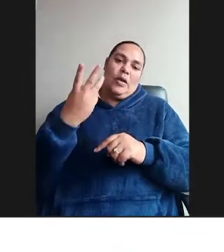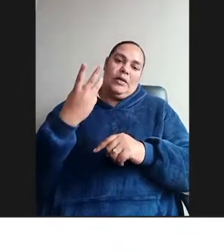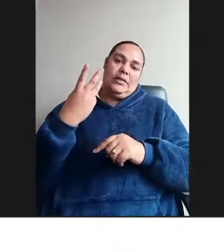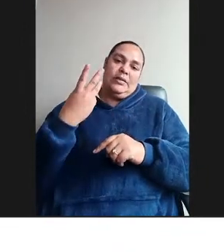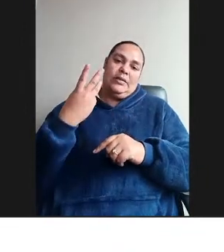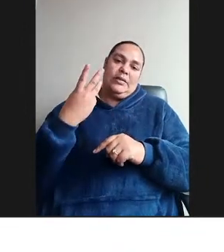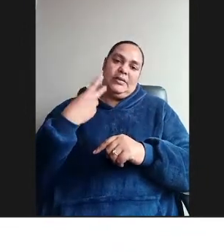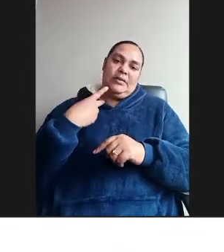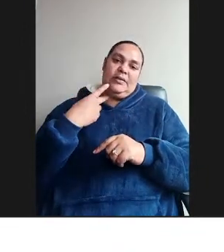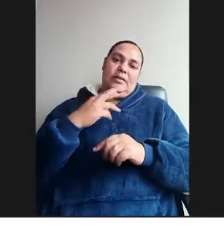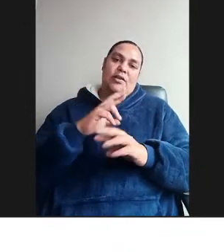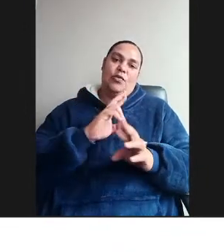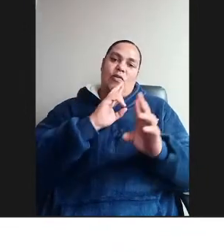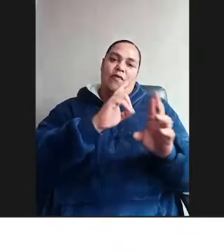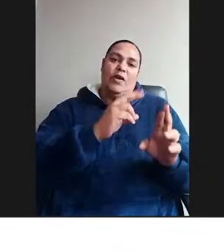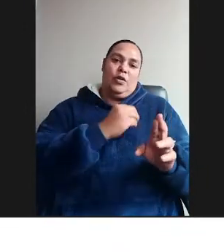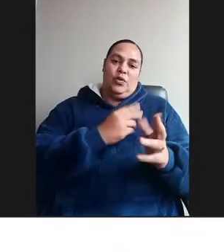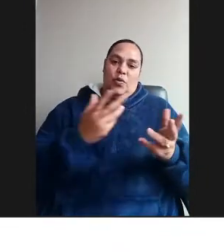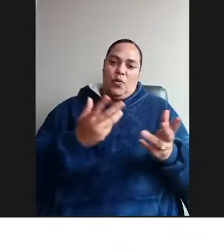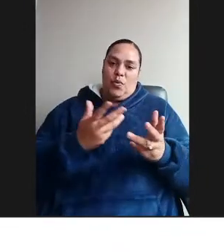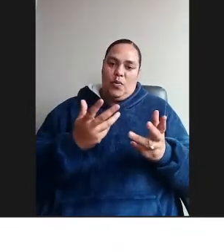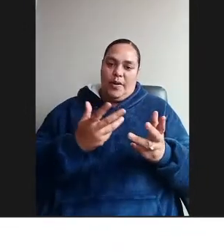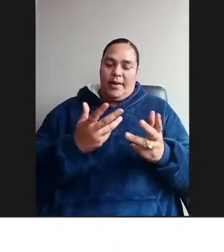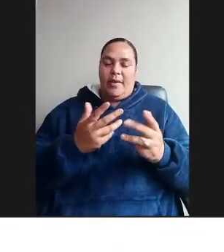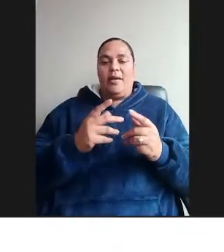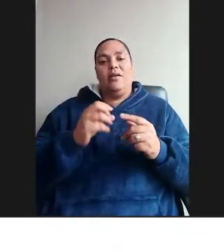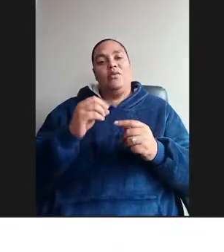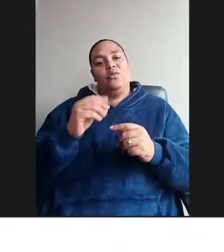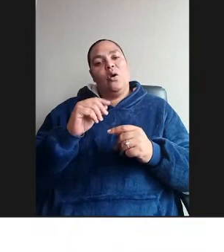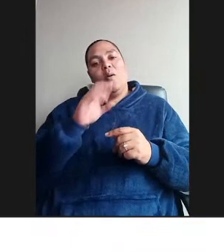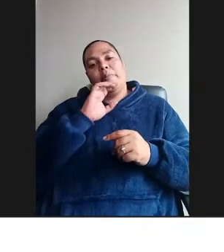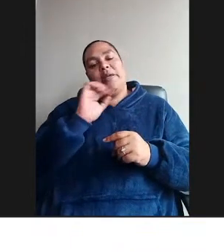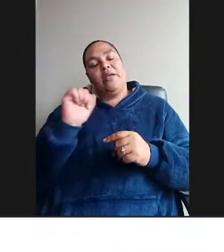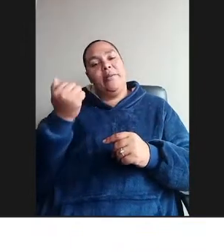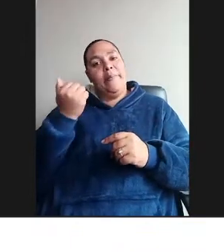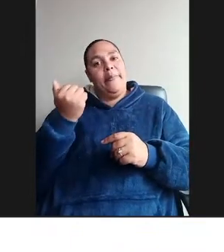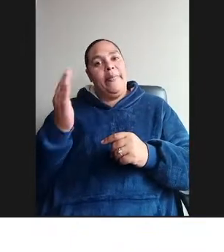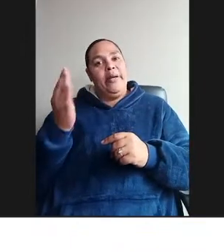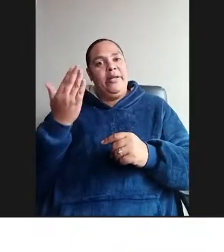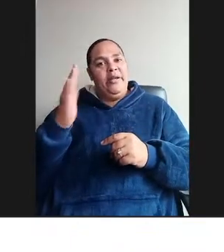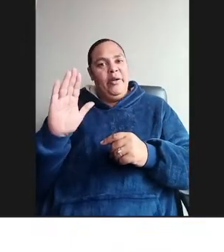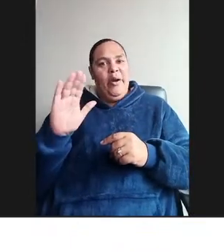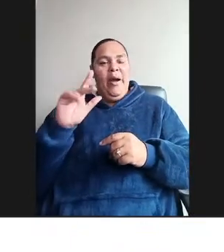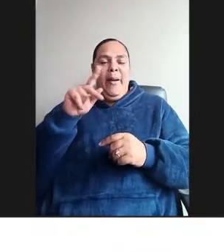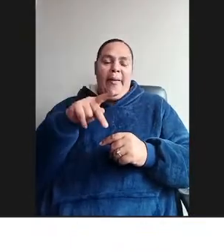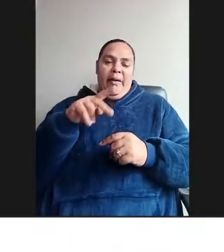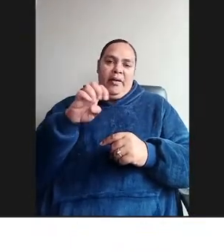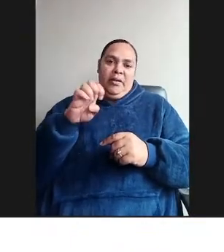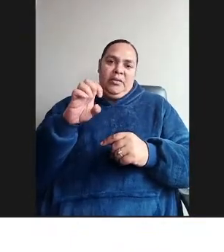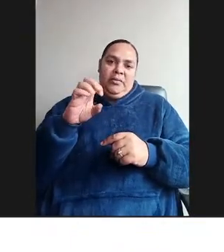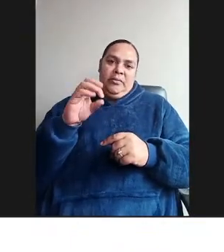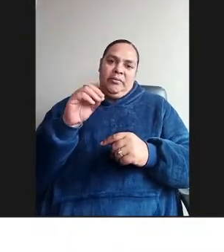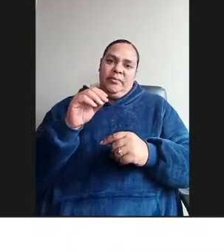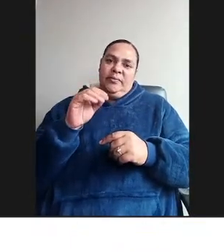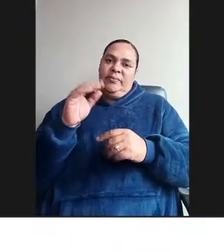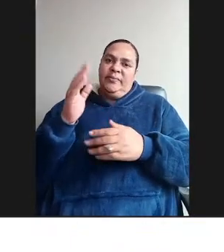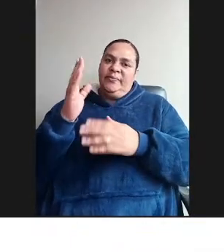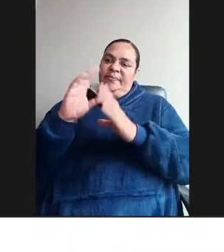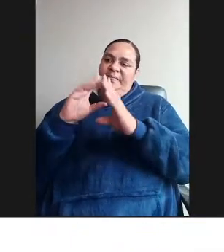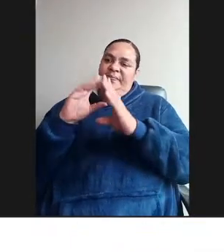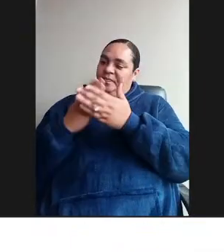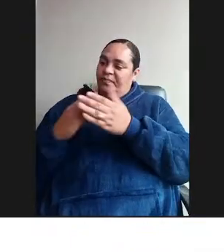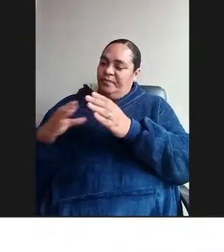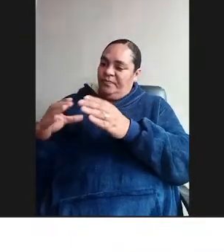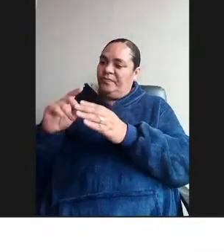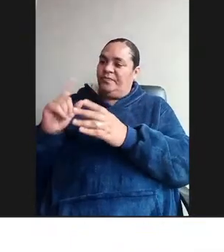referred to. So the petitions, the PEO section assists with conducting the